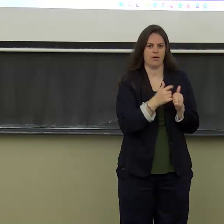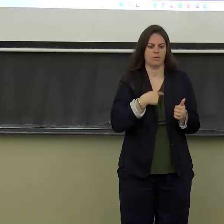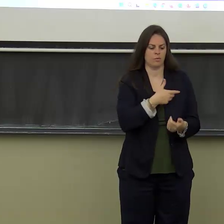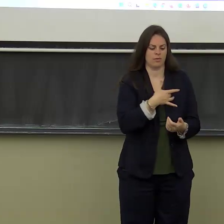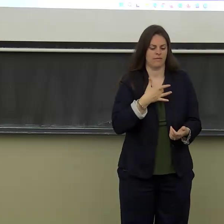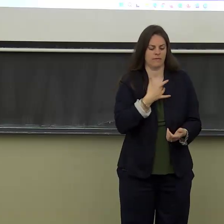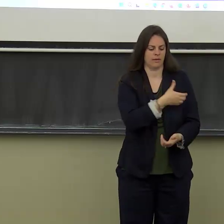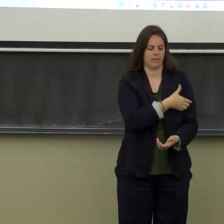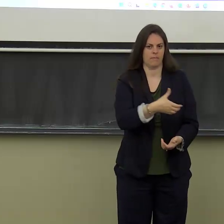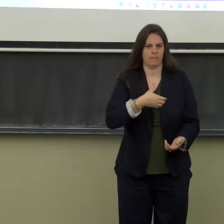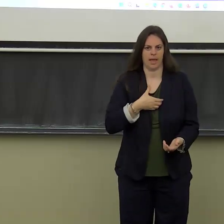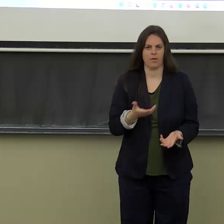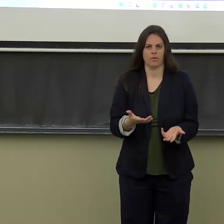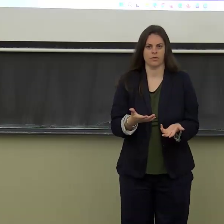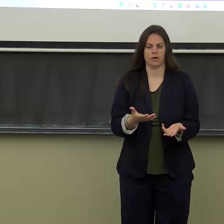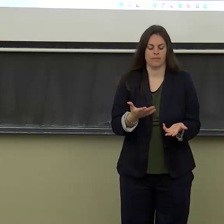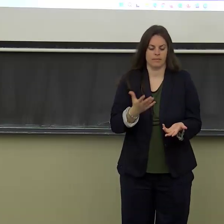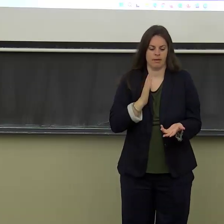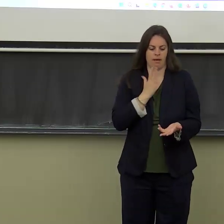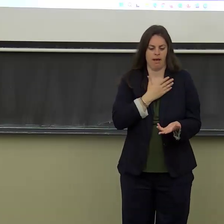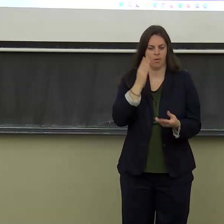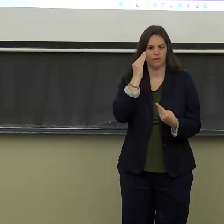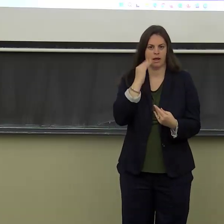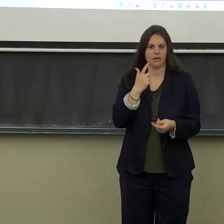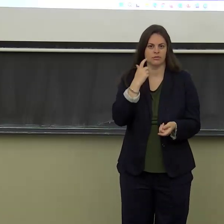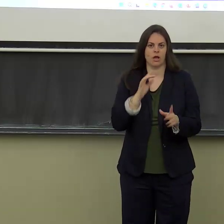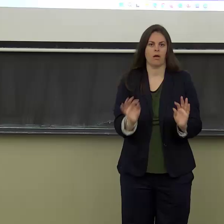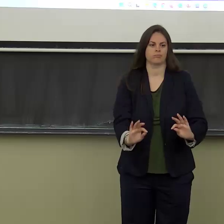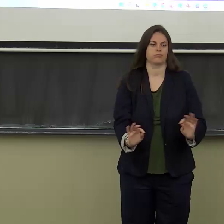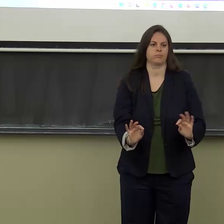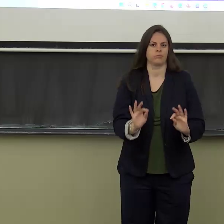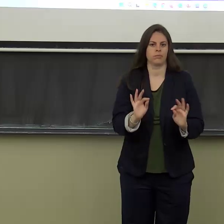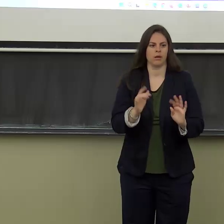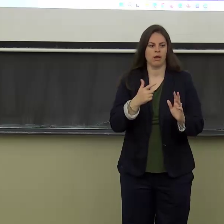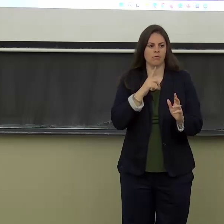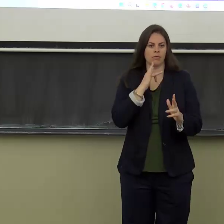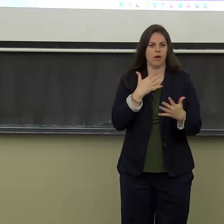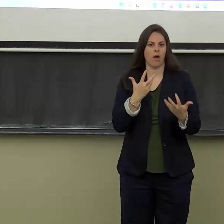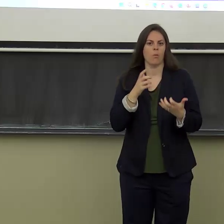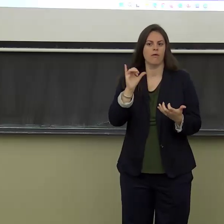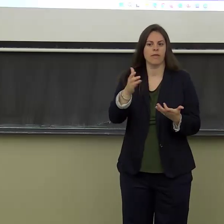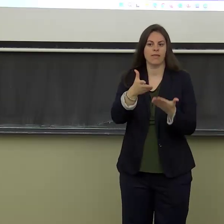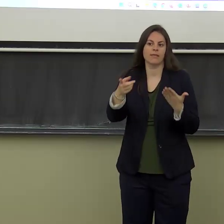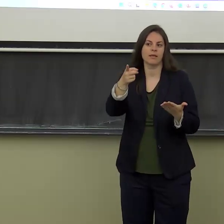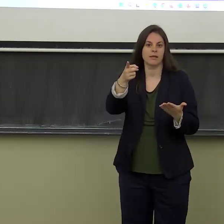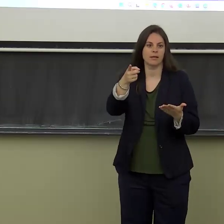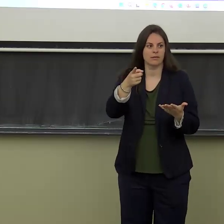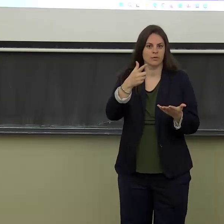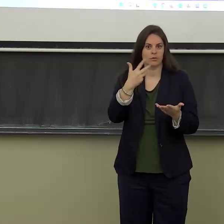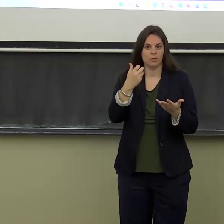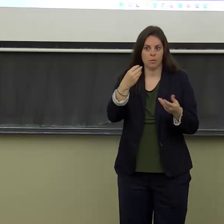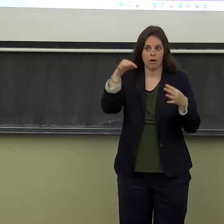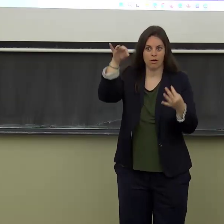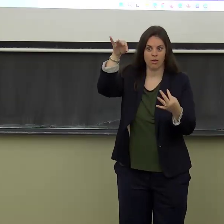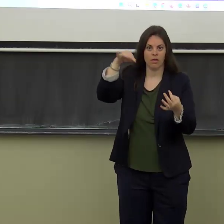doesn't matter, where our data is just a drop in the hat, and I want that thing that you're giving me, but am I aware enough to